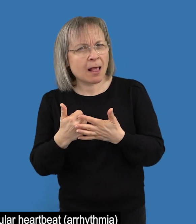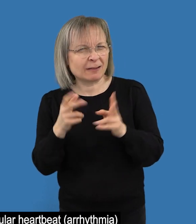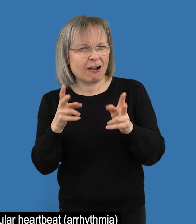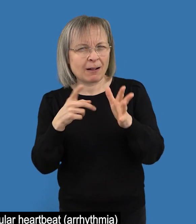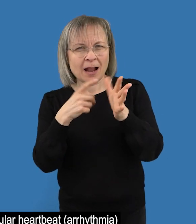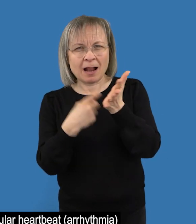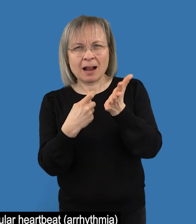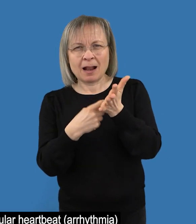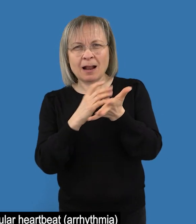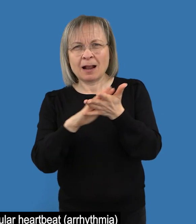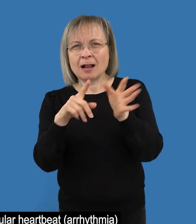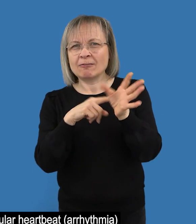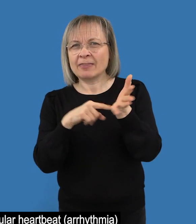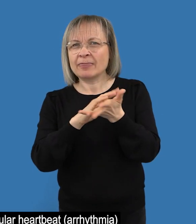irregular heartbeat, arrhythmia,